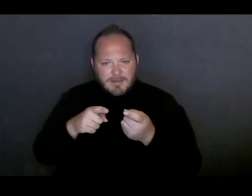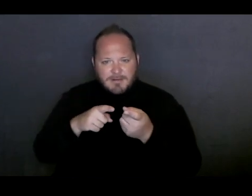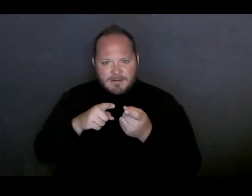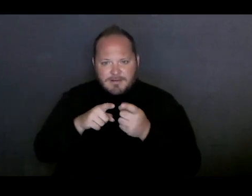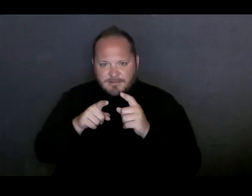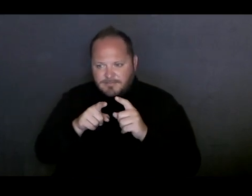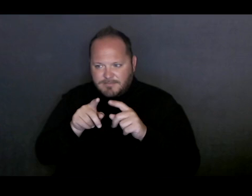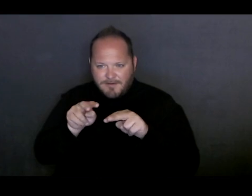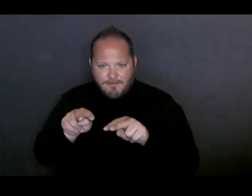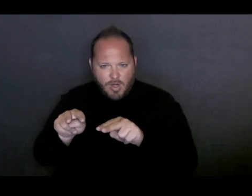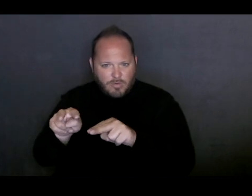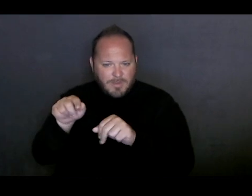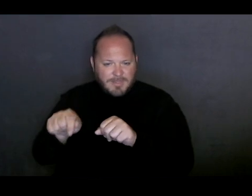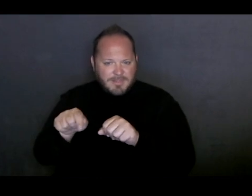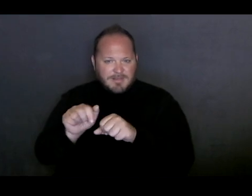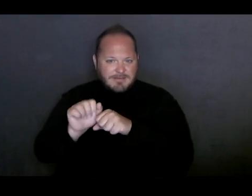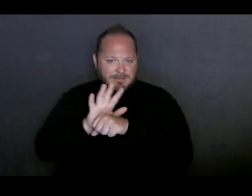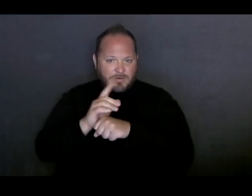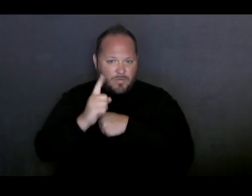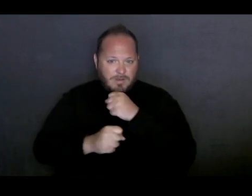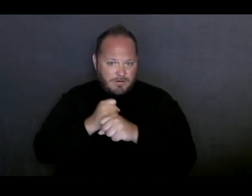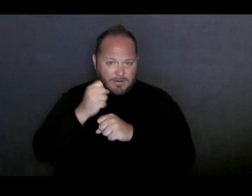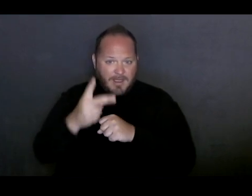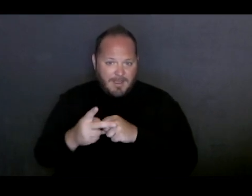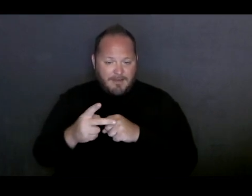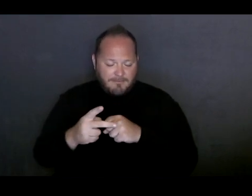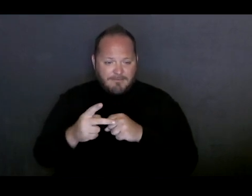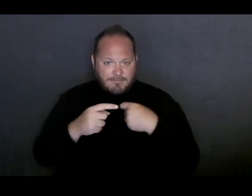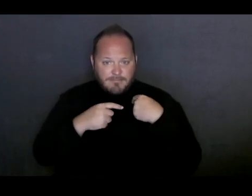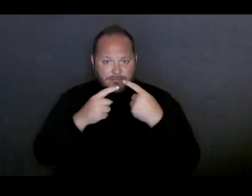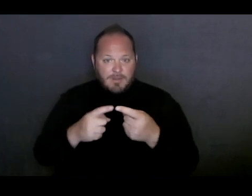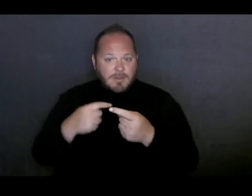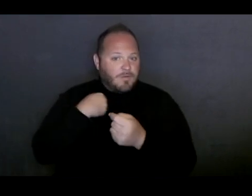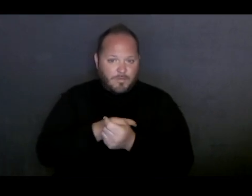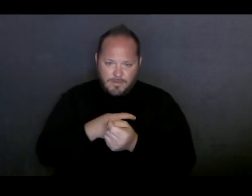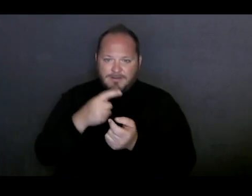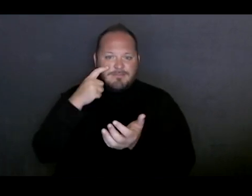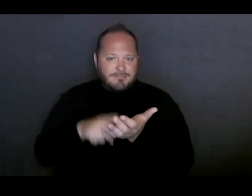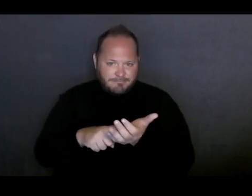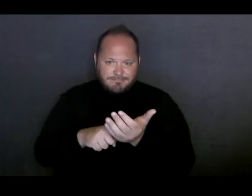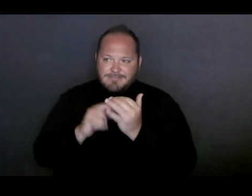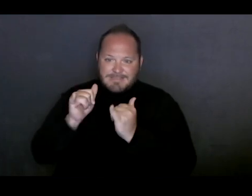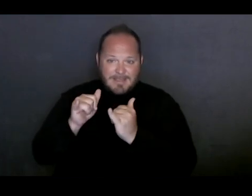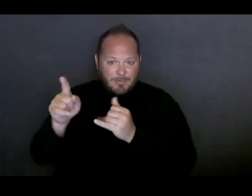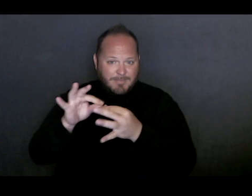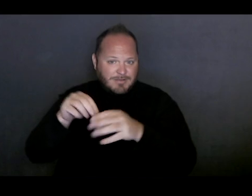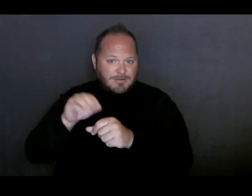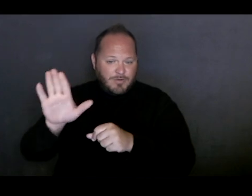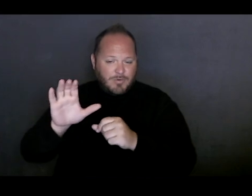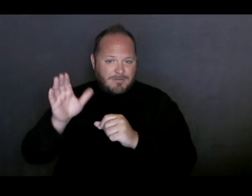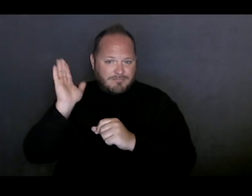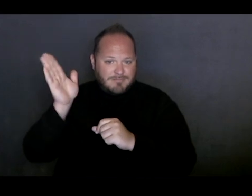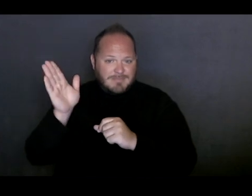we found that disability communities have often been last in the conversation, despite our shouting it